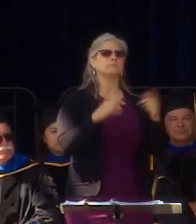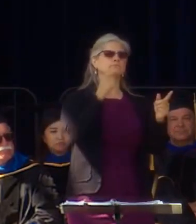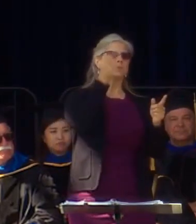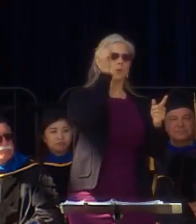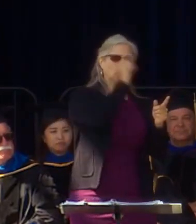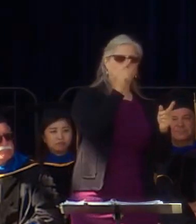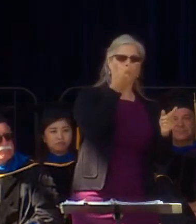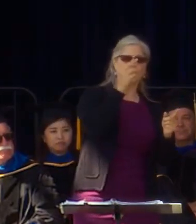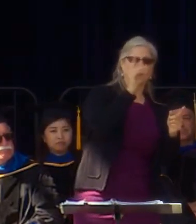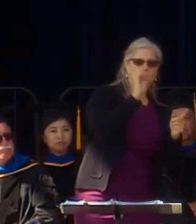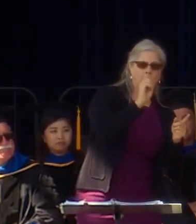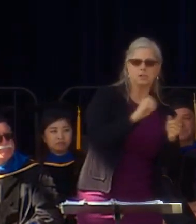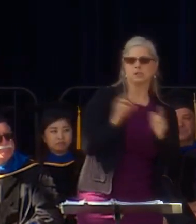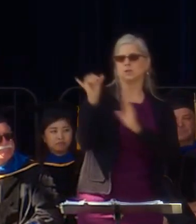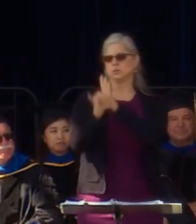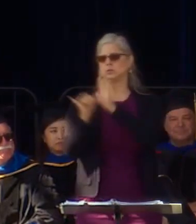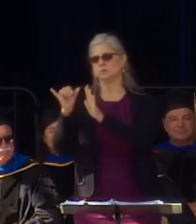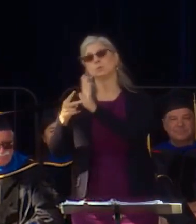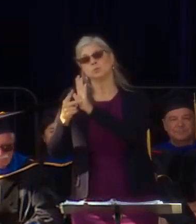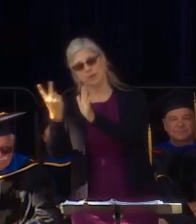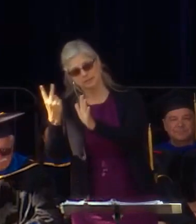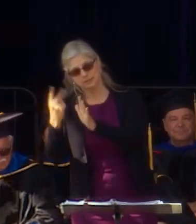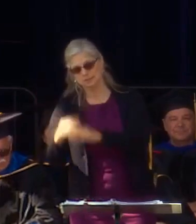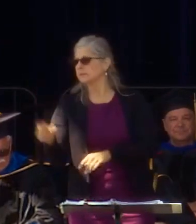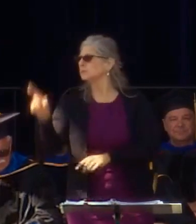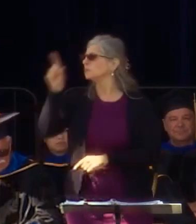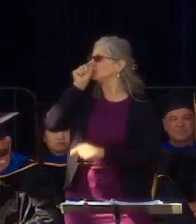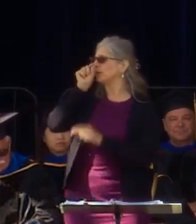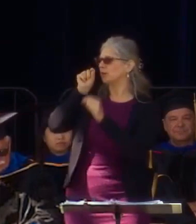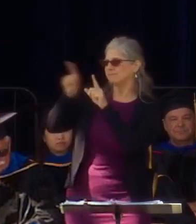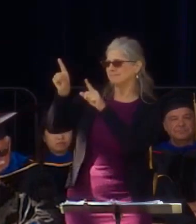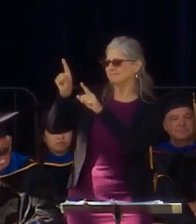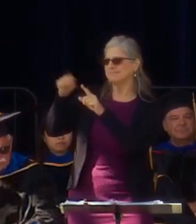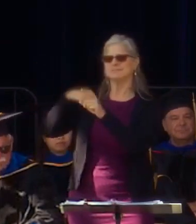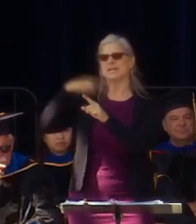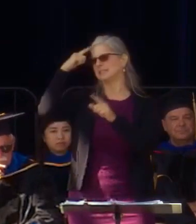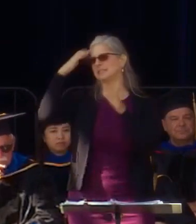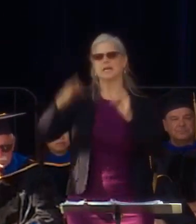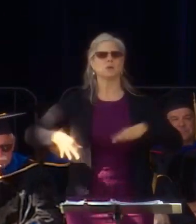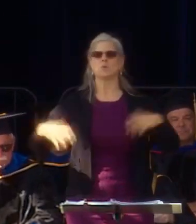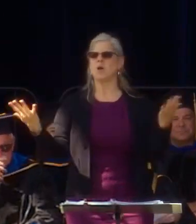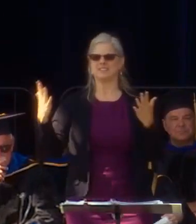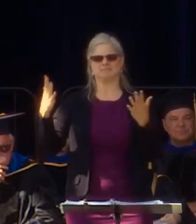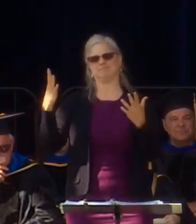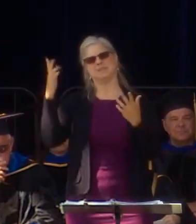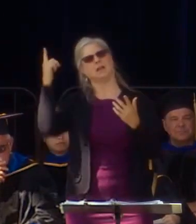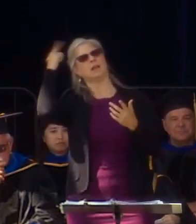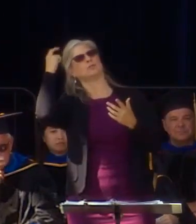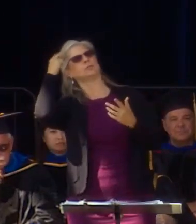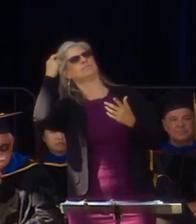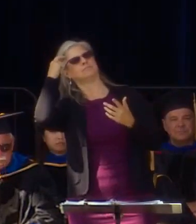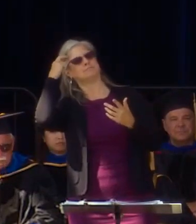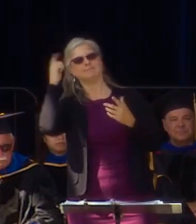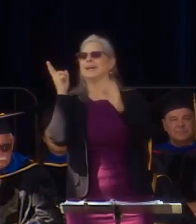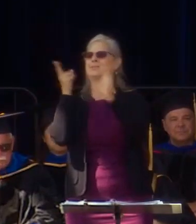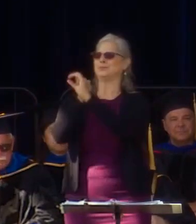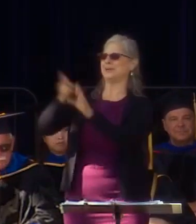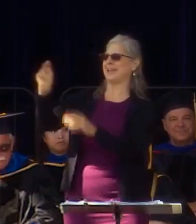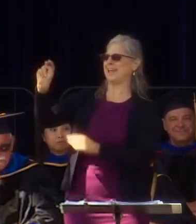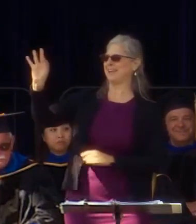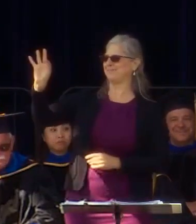and YouTube twice, and Twitter, I then took the next logical step. I joined the